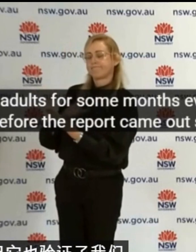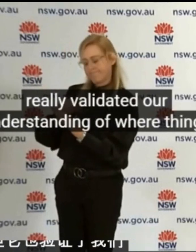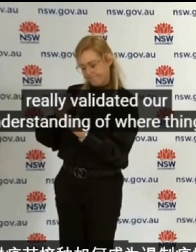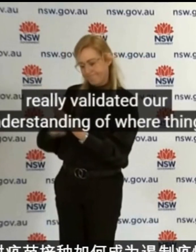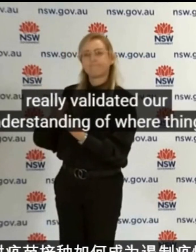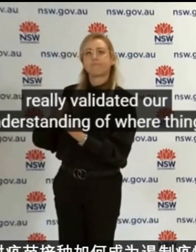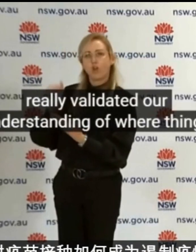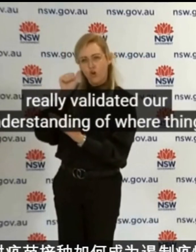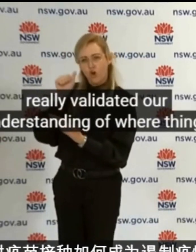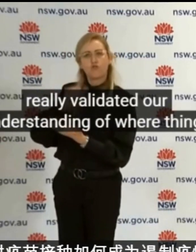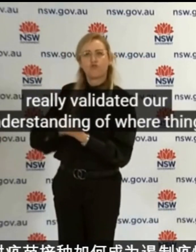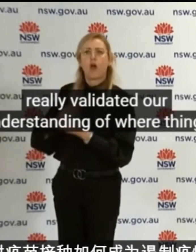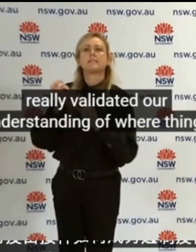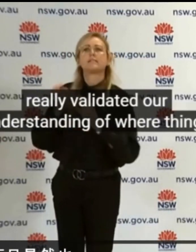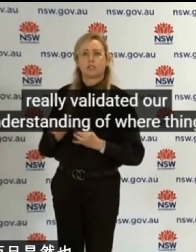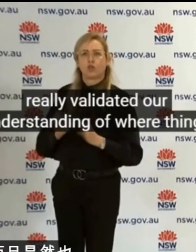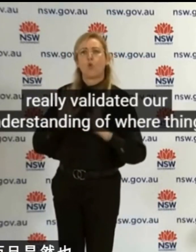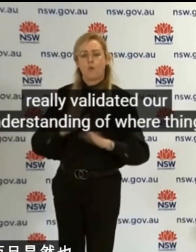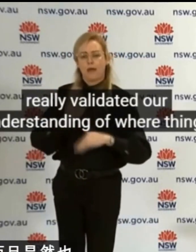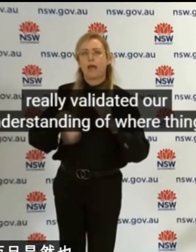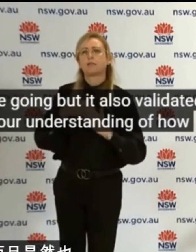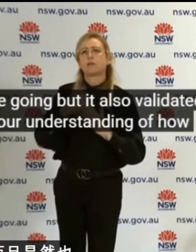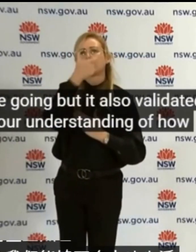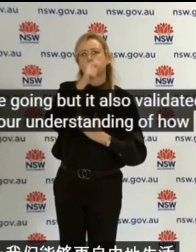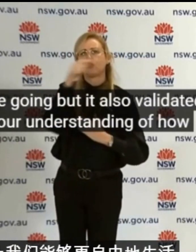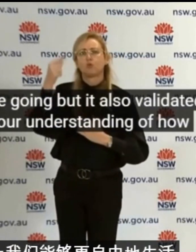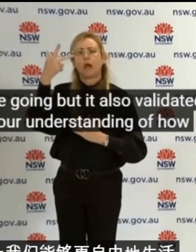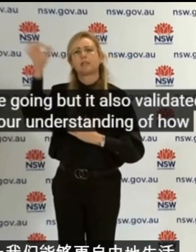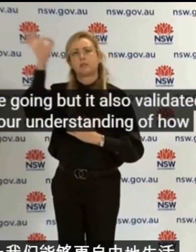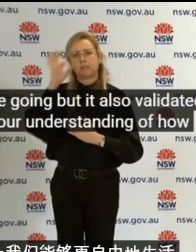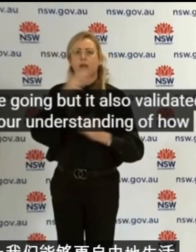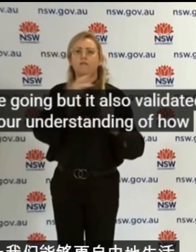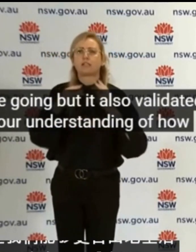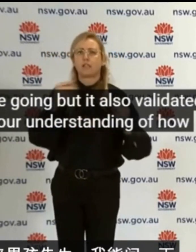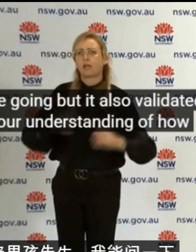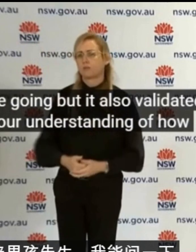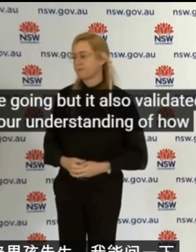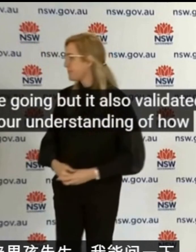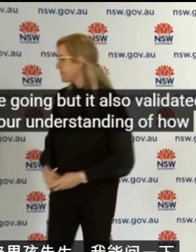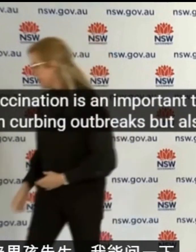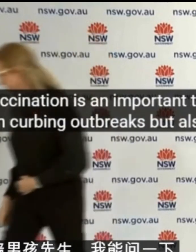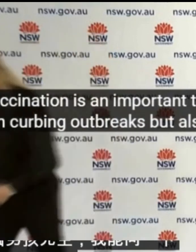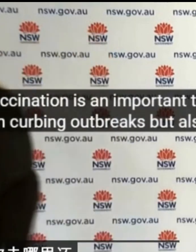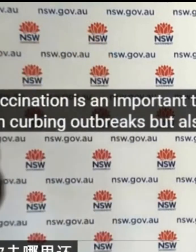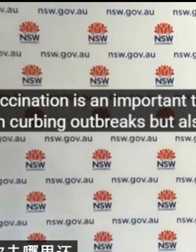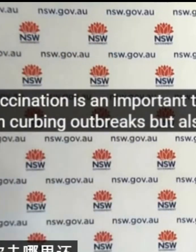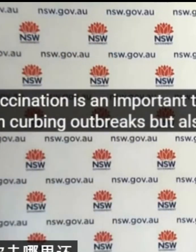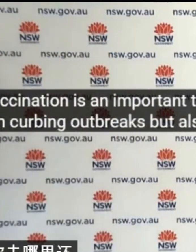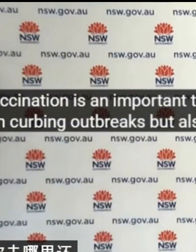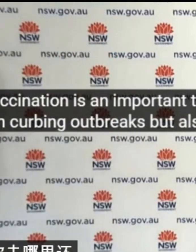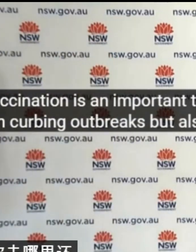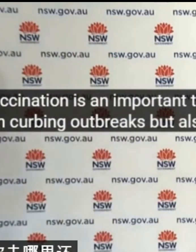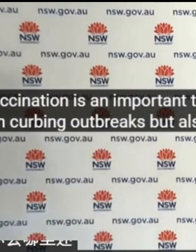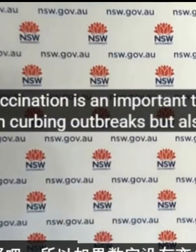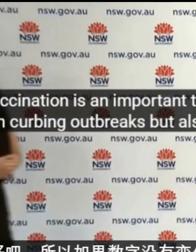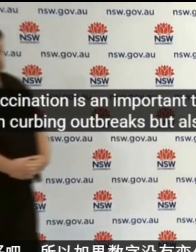tool in curbing outbreaks, but also obviously allowing us to live more freely moving forward. Mr. Warboys, can I ask you about... There you go. Go. Sorry, so if the